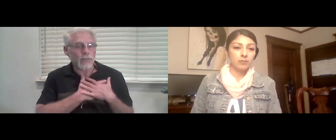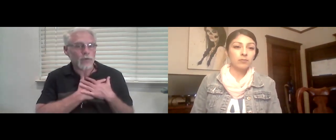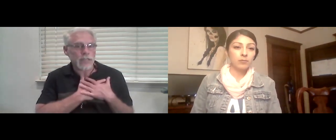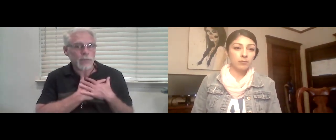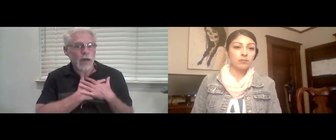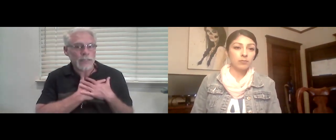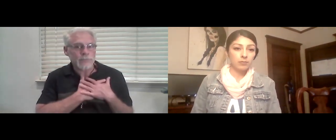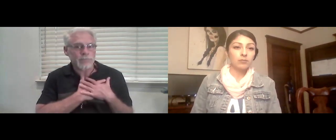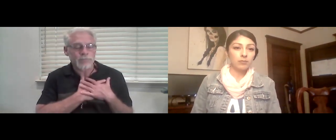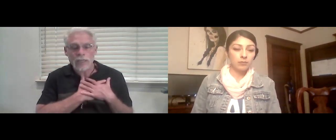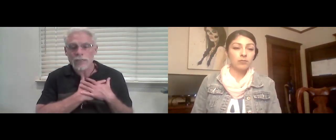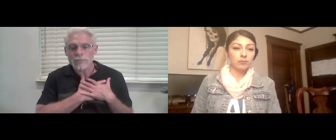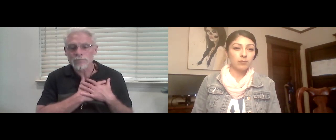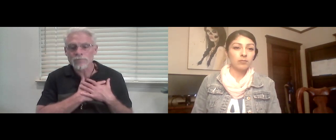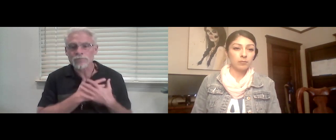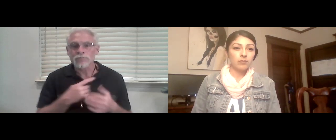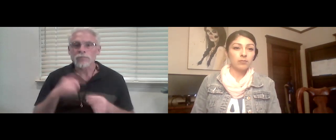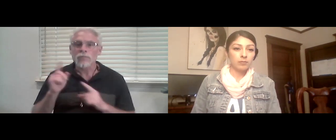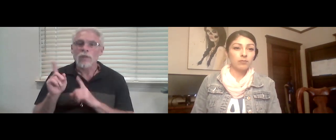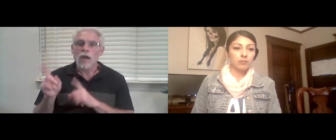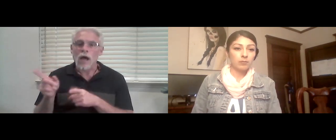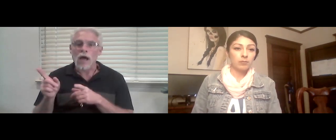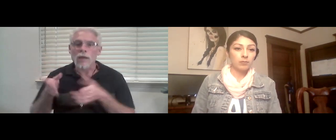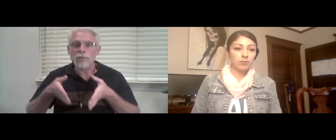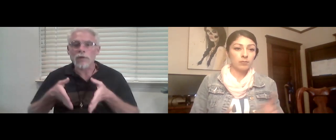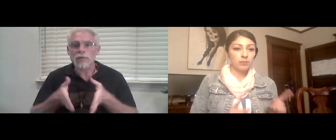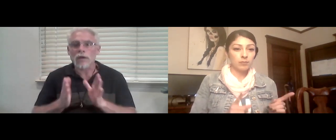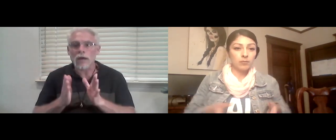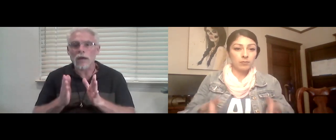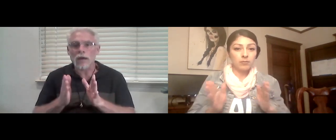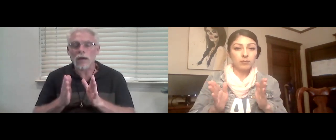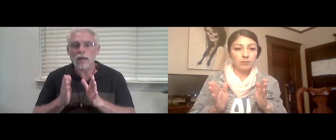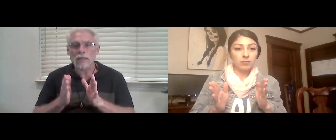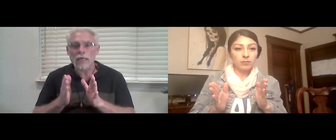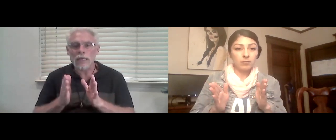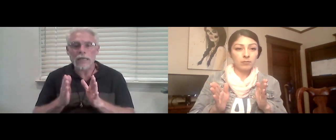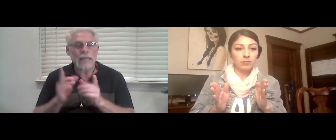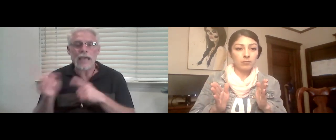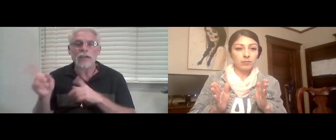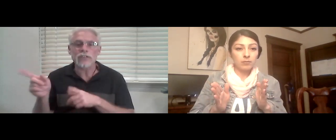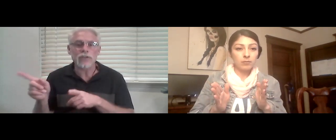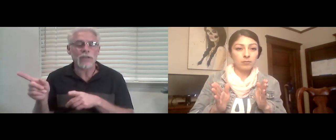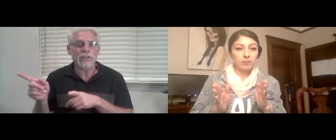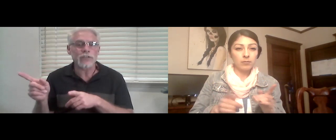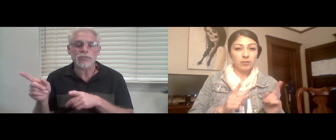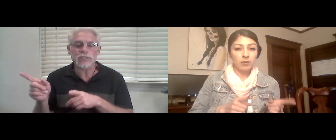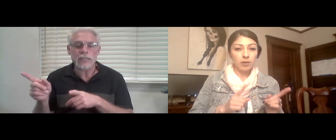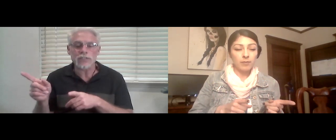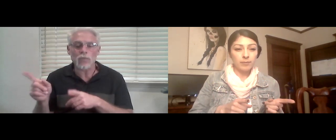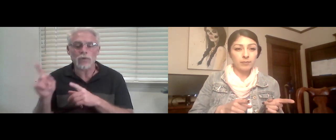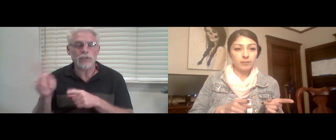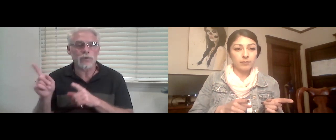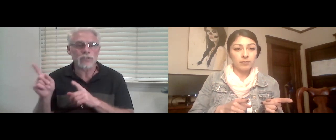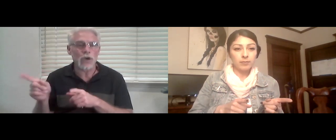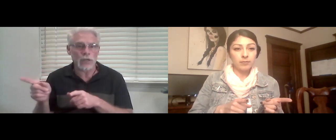of, we're saying mine. Okay? I'm gonna let it, and actually you don't even need